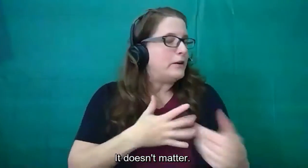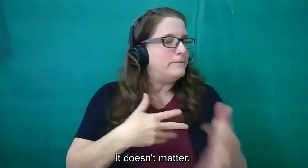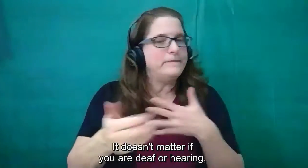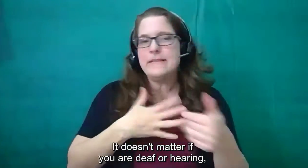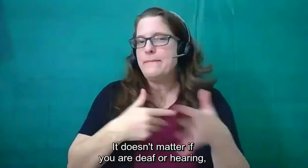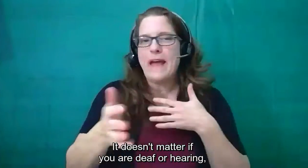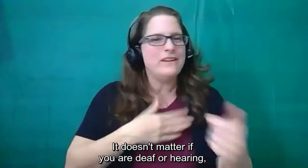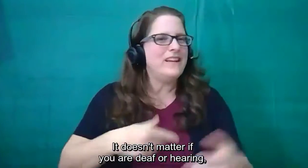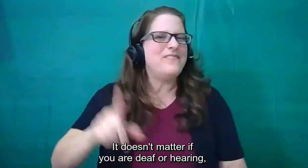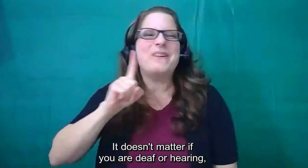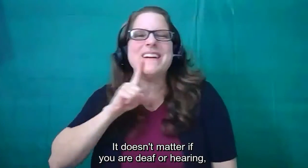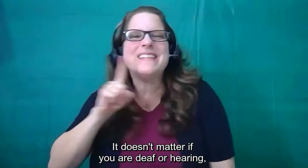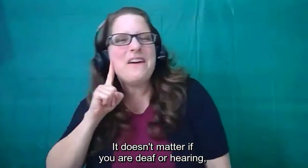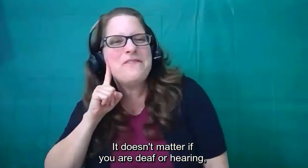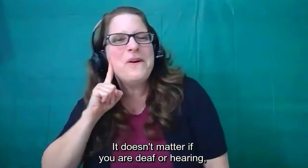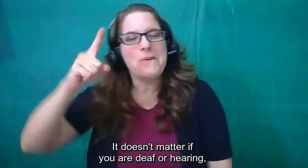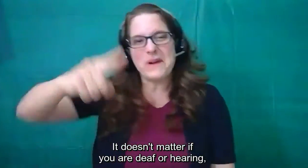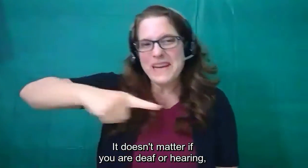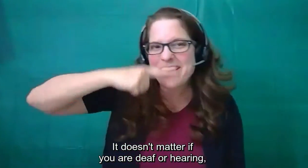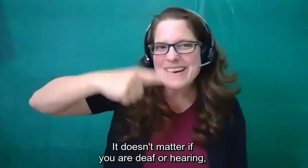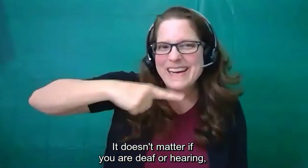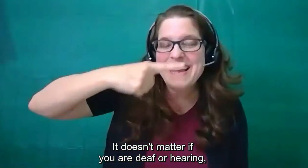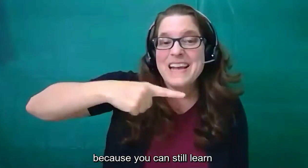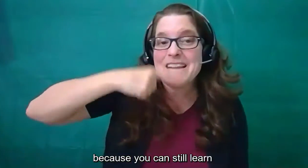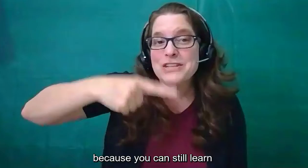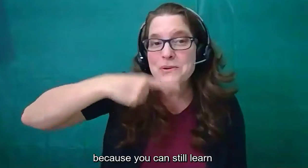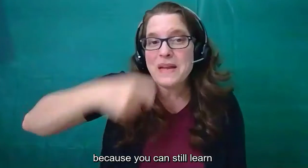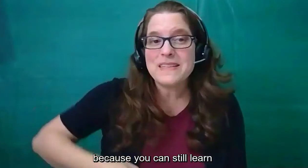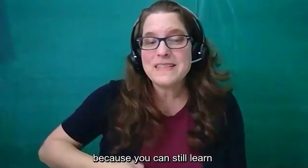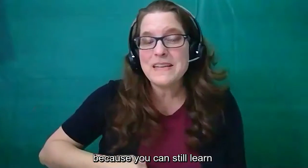It doesn't matter if you are deaf or hearing, because you can still learn